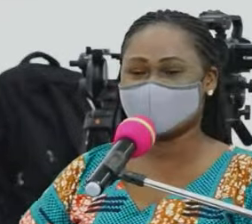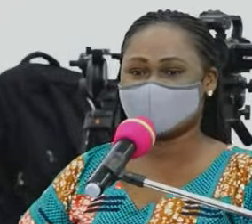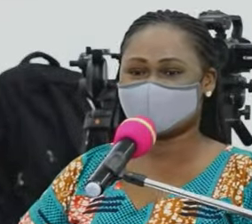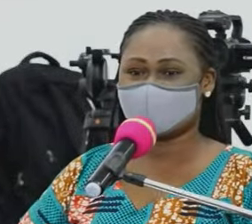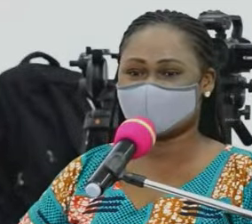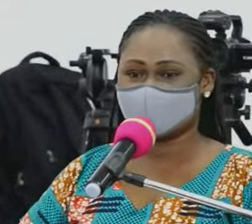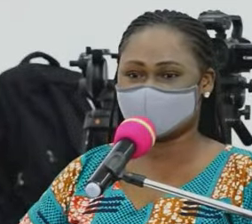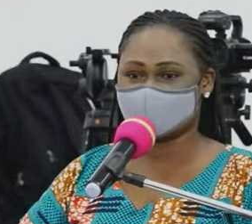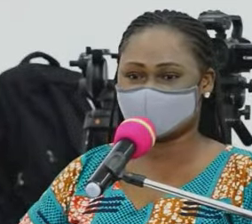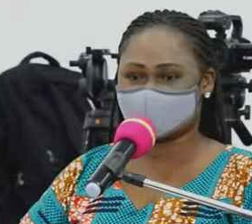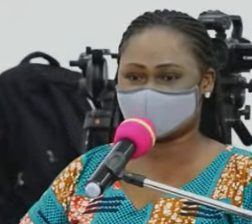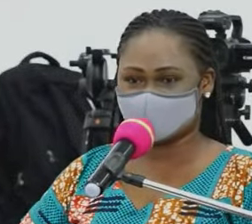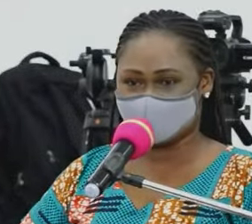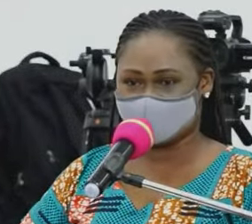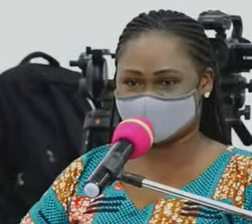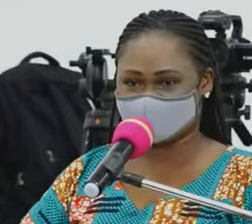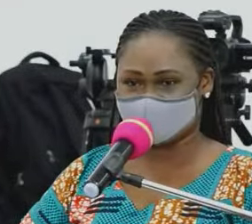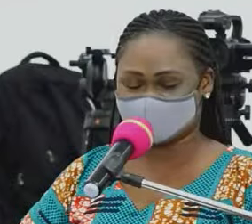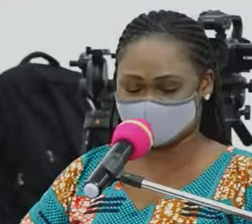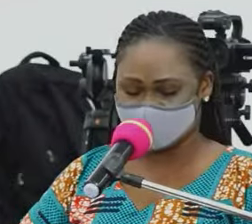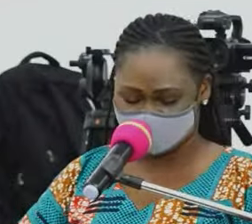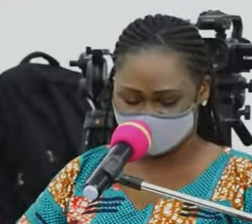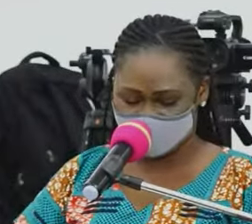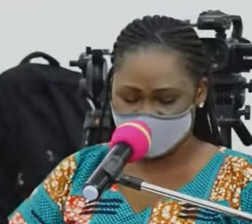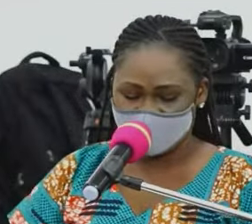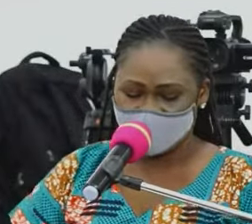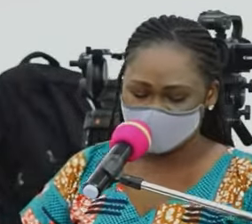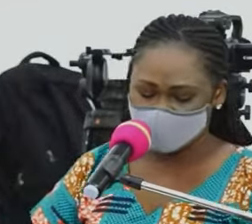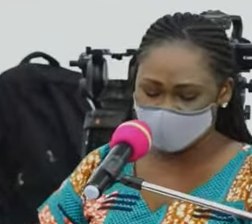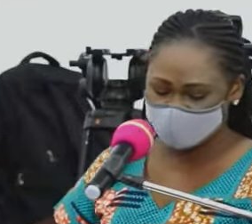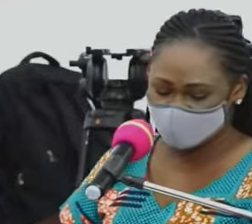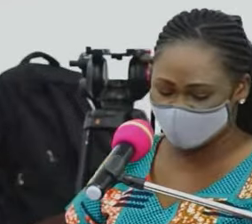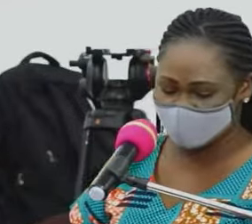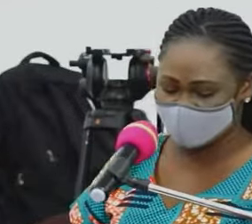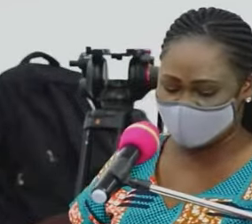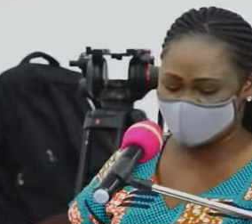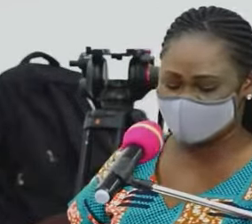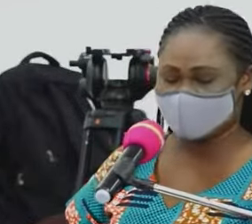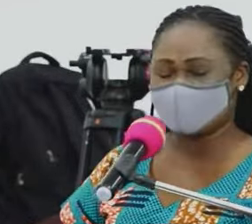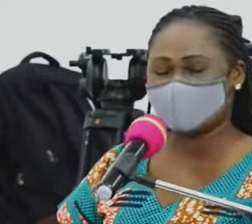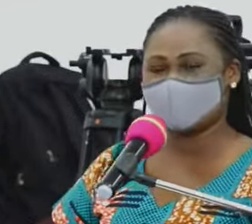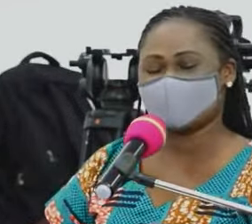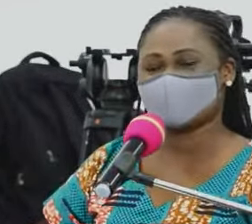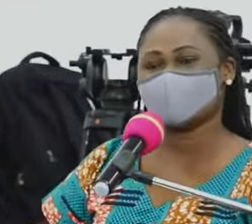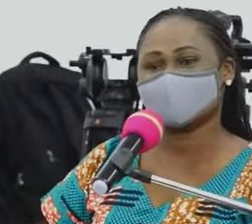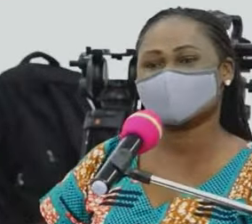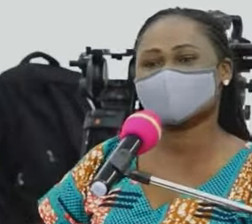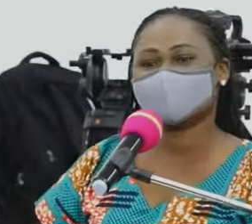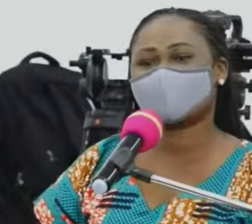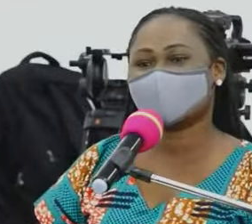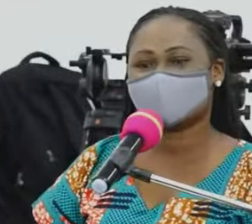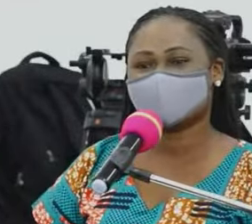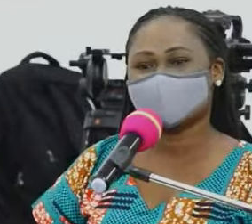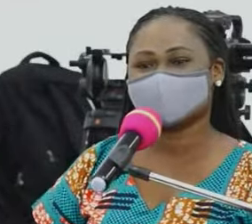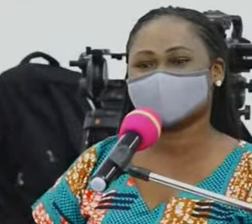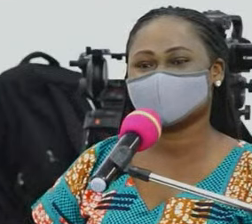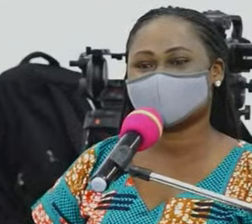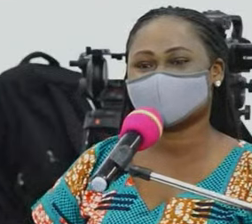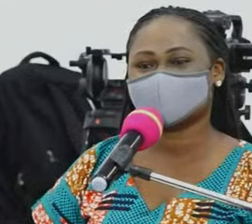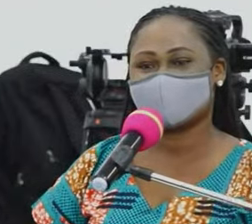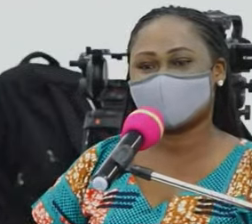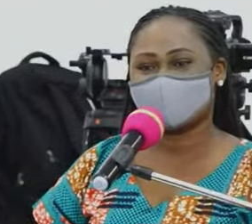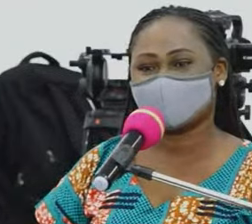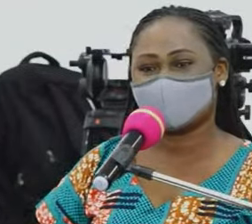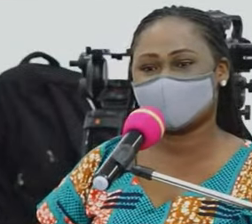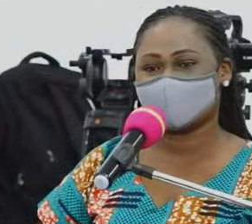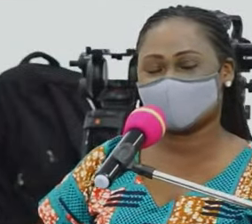significantly it's going to reduce by this exercise? I also want to find out, you mentioned a couple of meetings